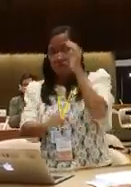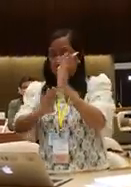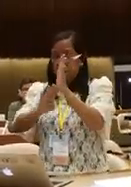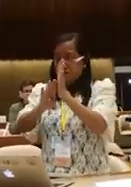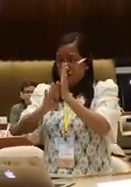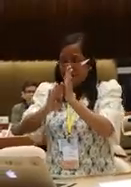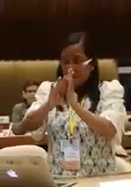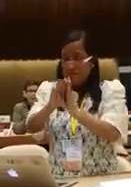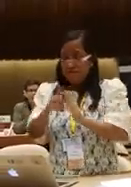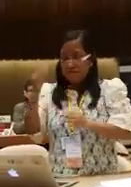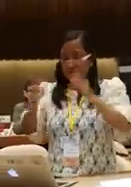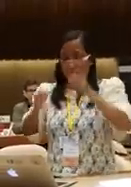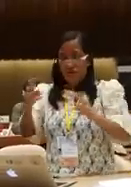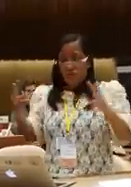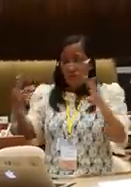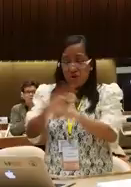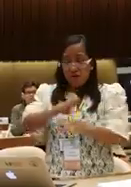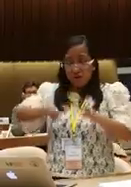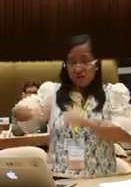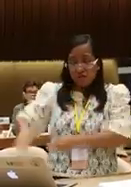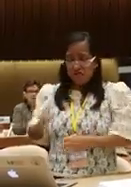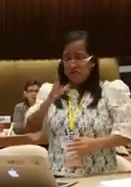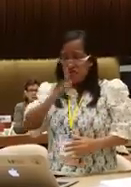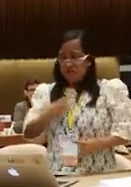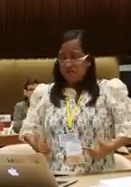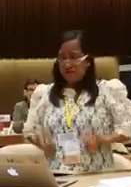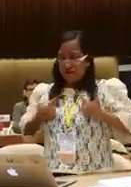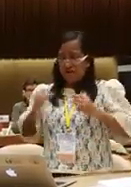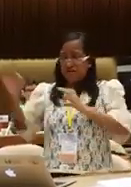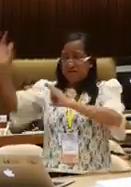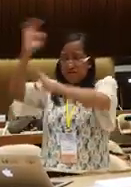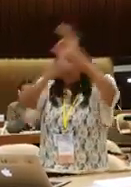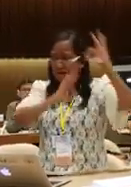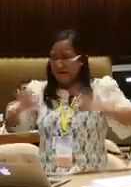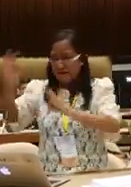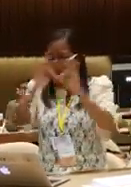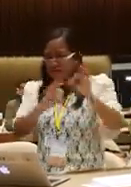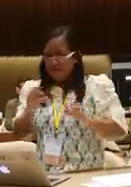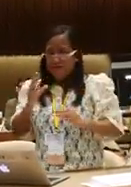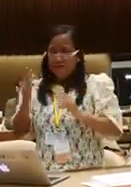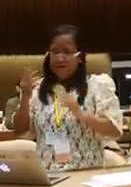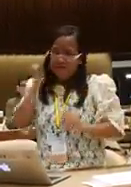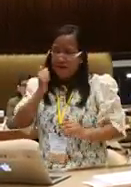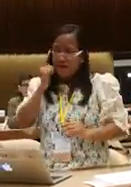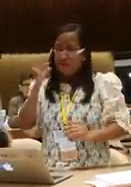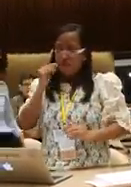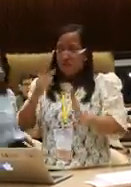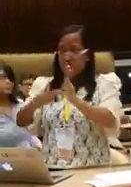that our state is unable to adequately address gender inequalities, more so with intersectionality of